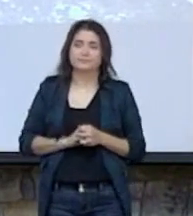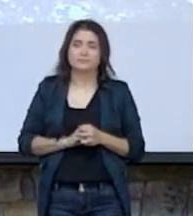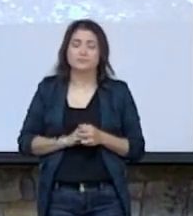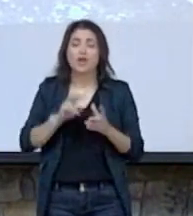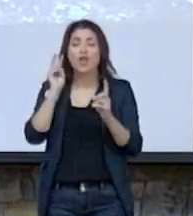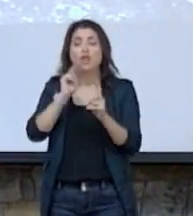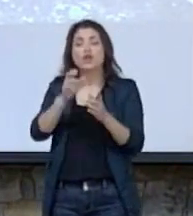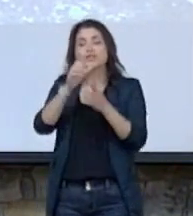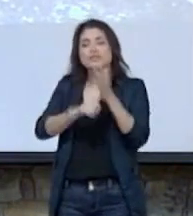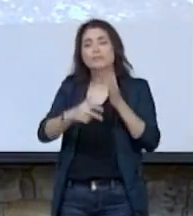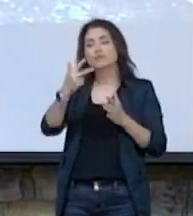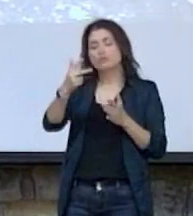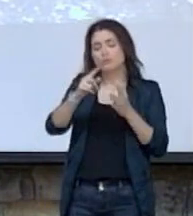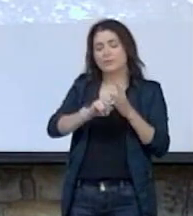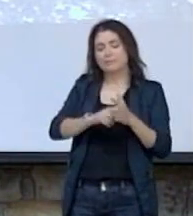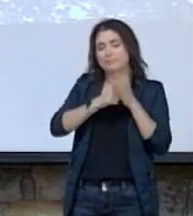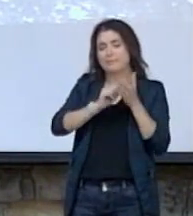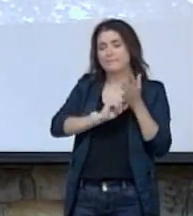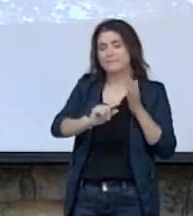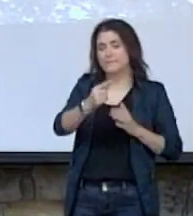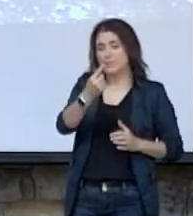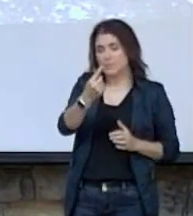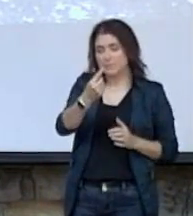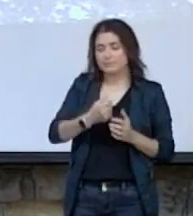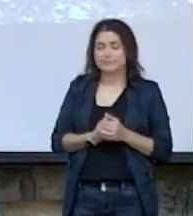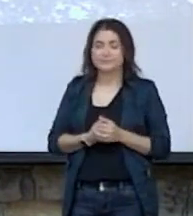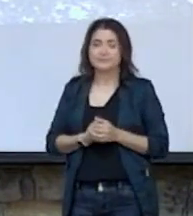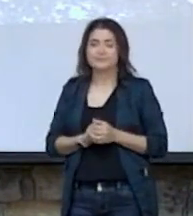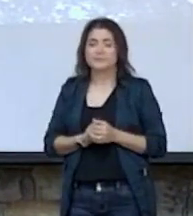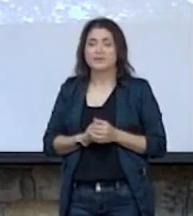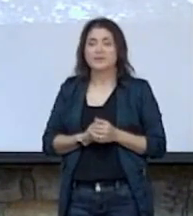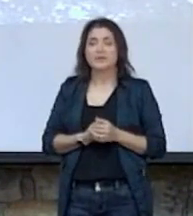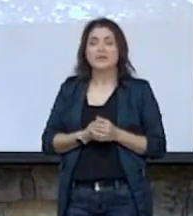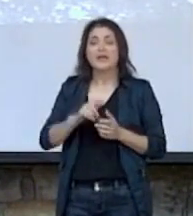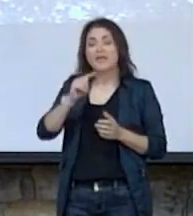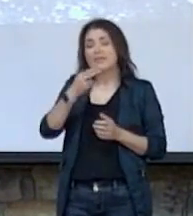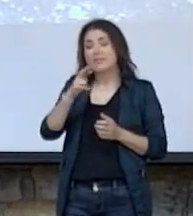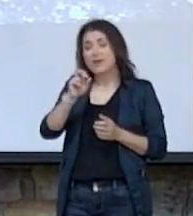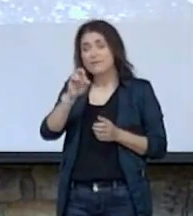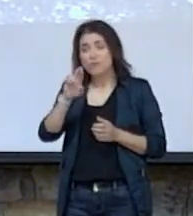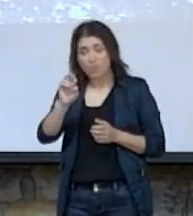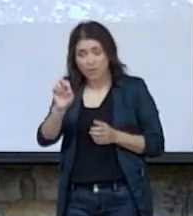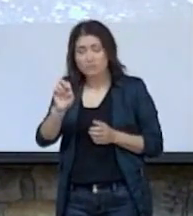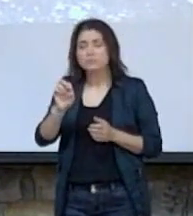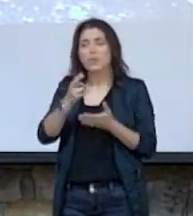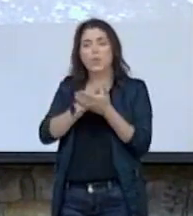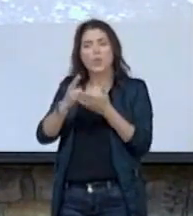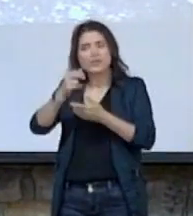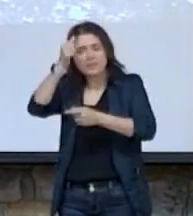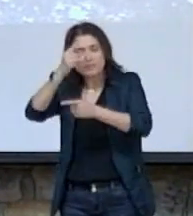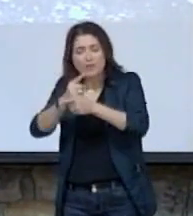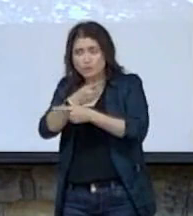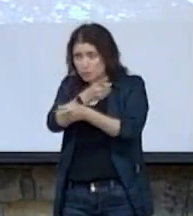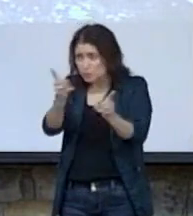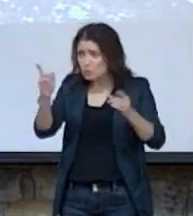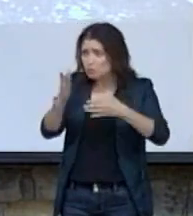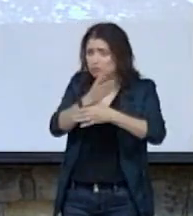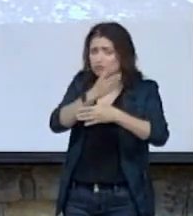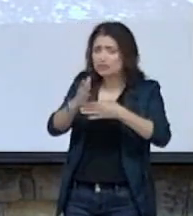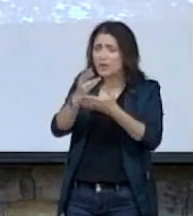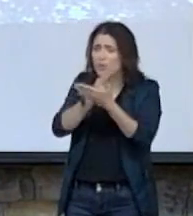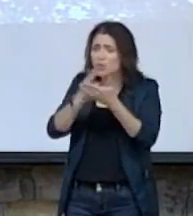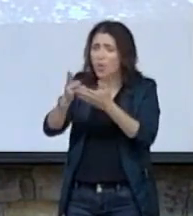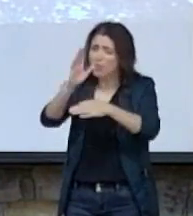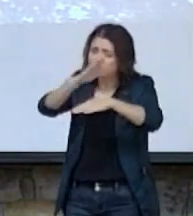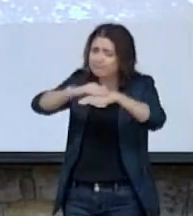Look at chapter 3, beginning in verse 1. Therefore, holy brothers, you who share in a heavenly calling, consider